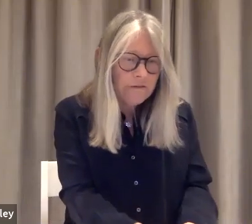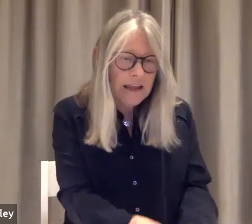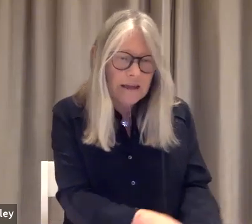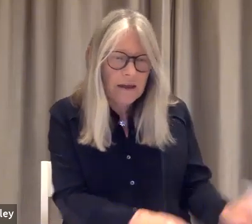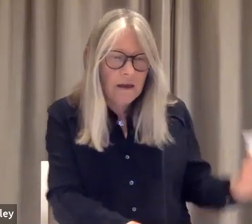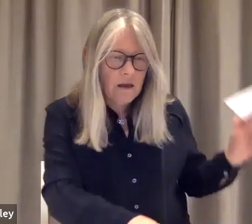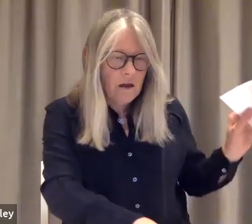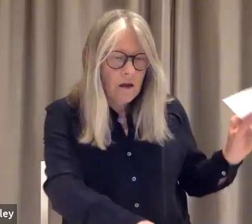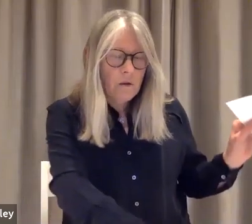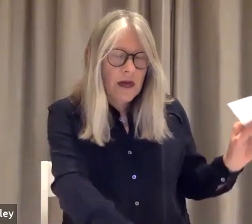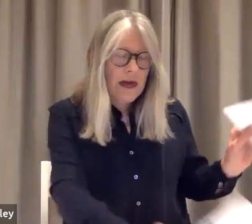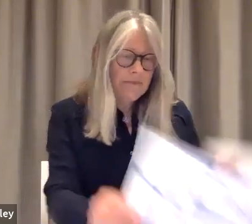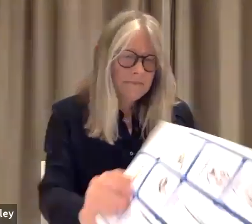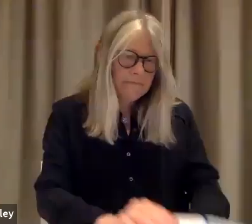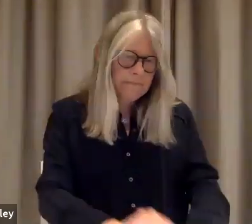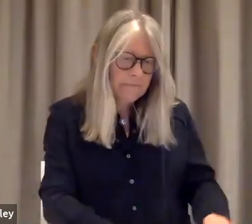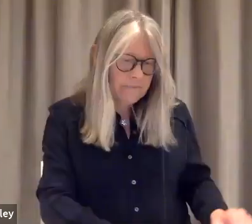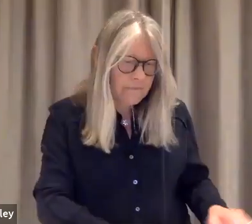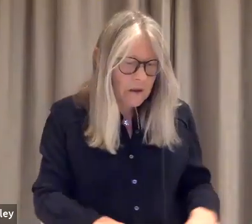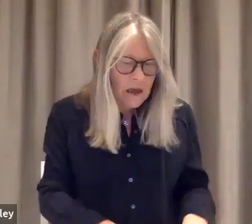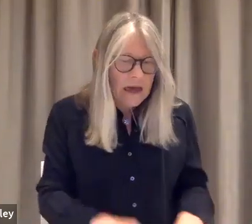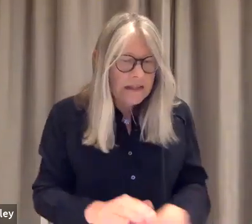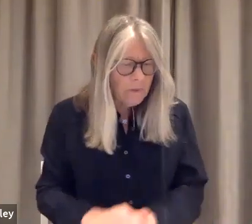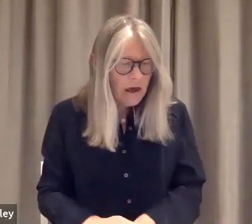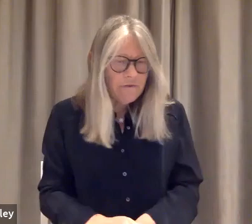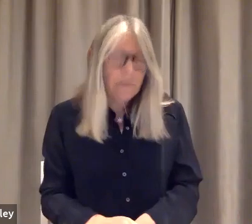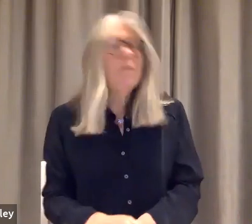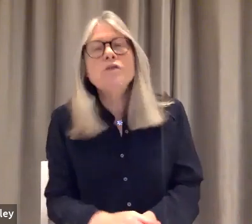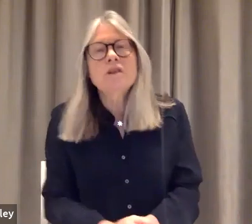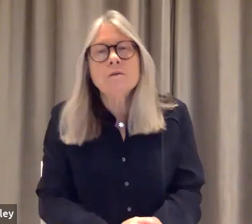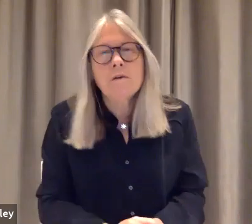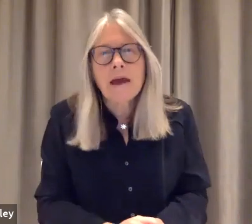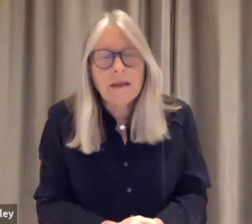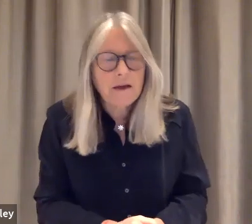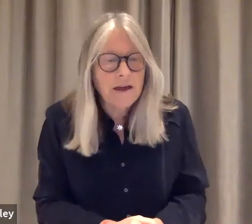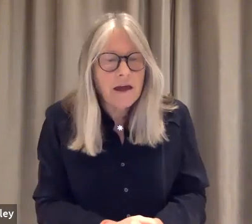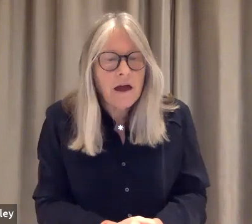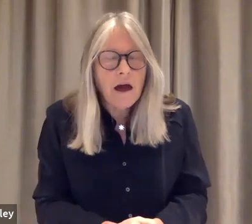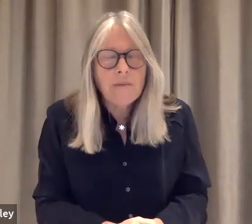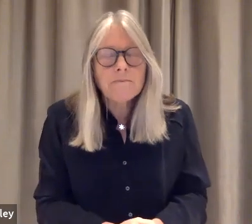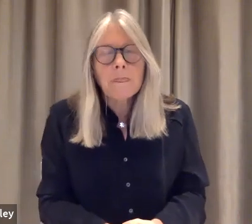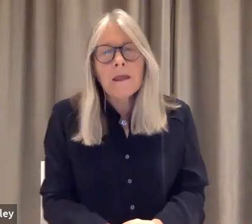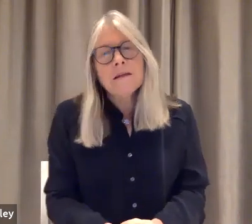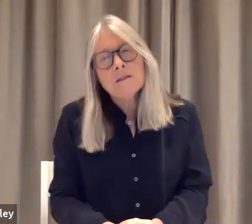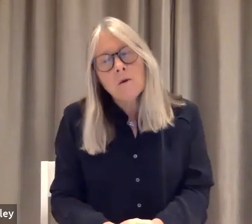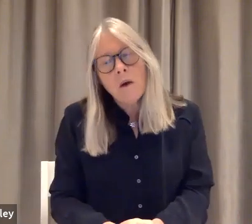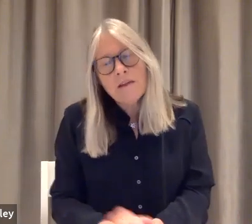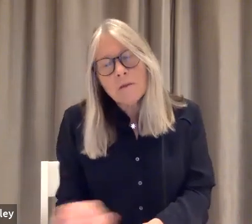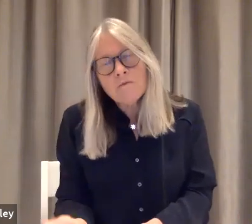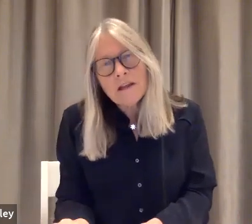Lovely. Okay. A little bit of emotional vocabulary. So I think we're really